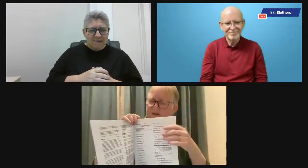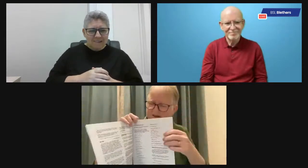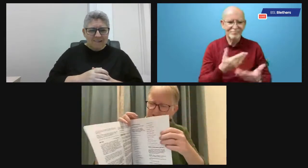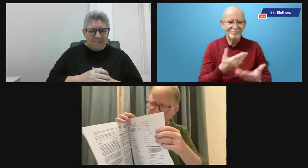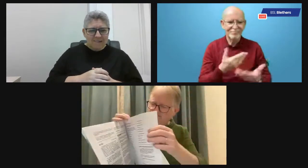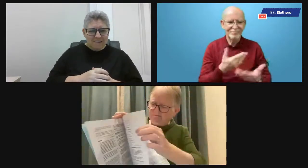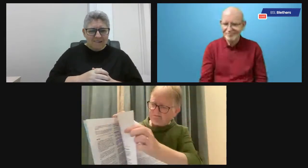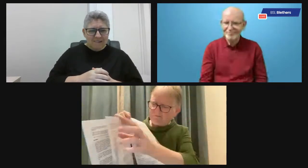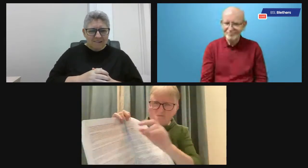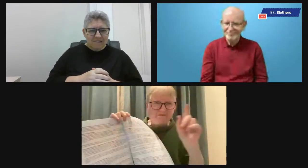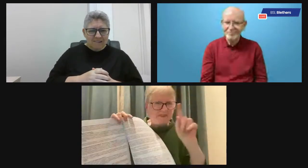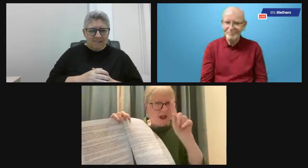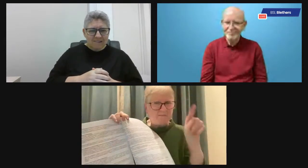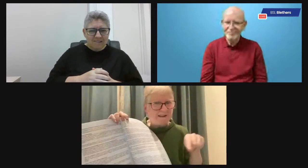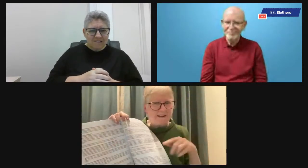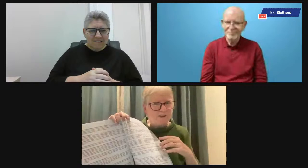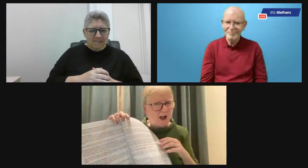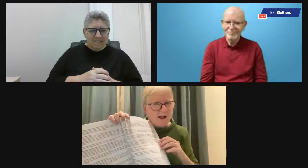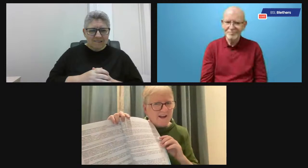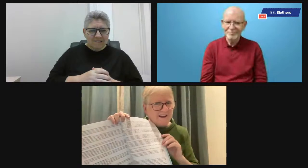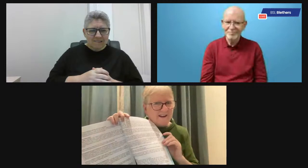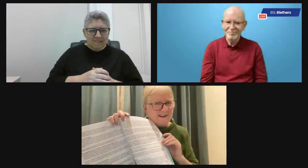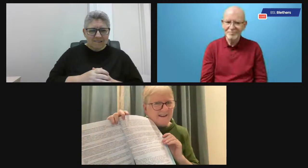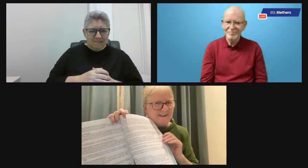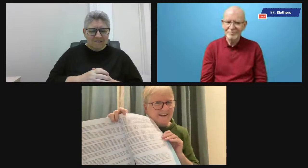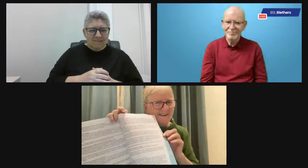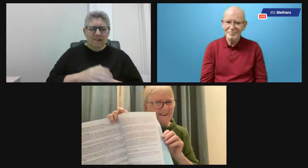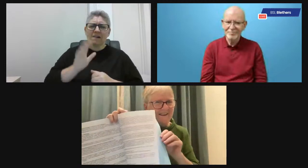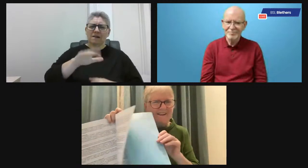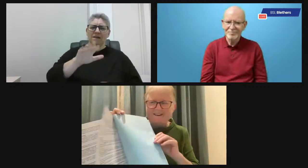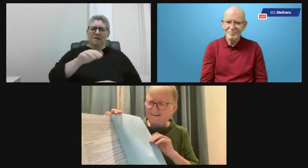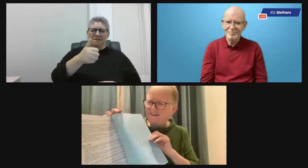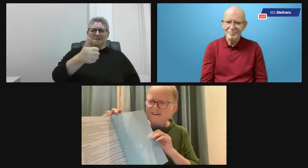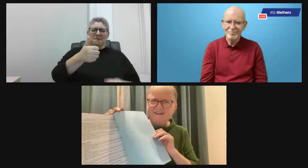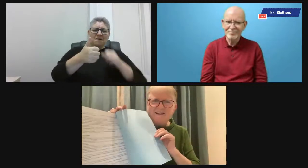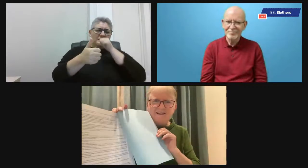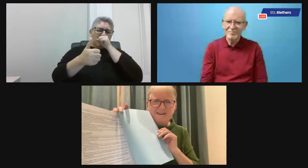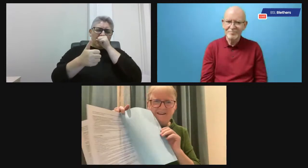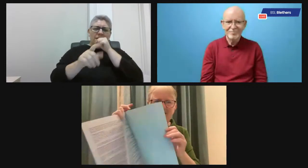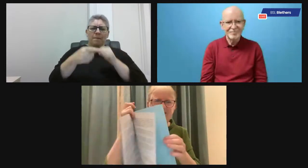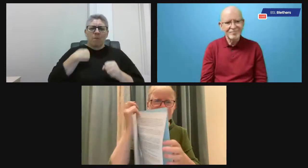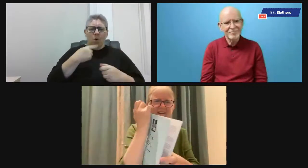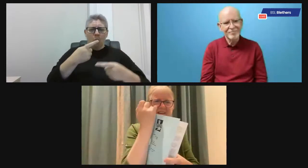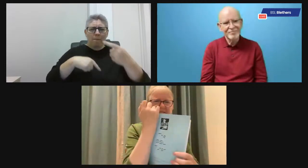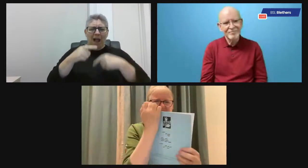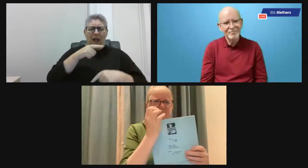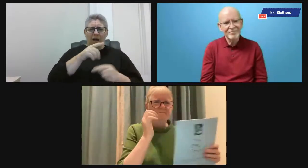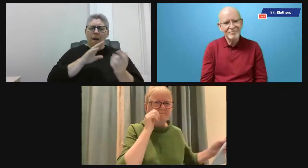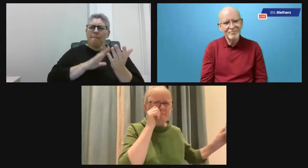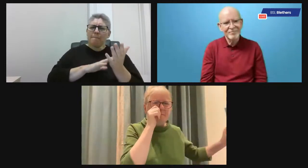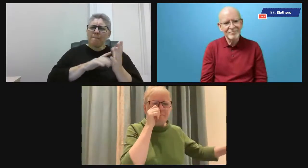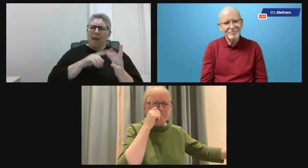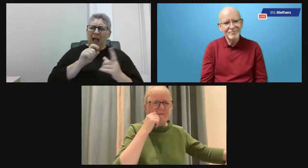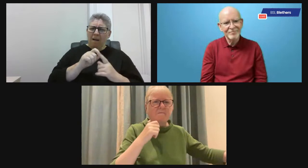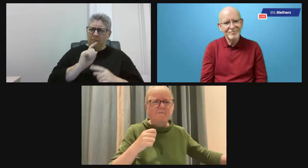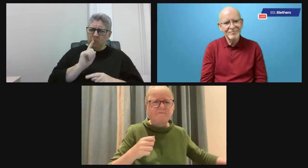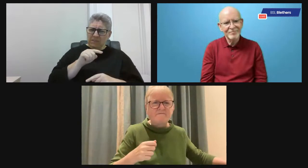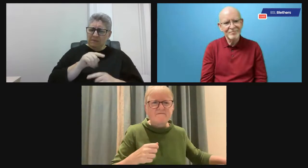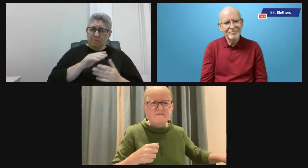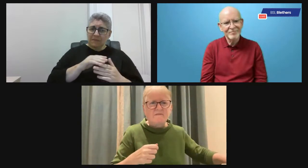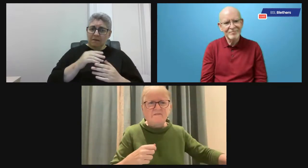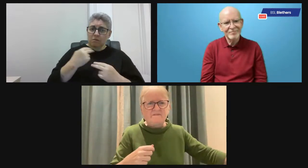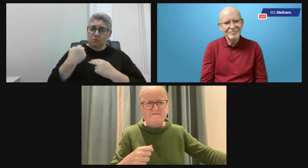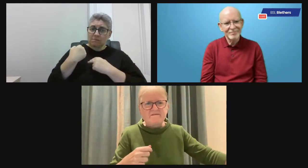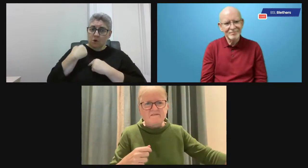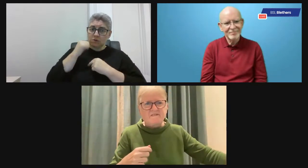My goodness. So my goodness, yes, you see, list of all the tutors, no pictures or anything. Emma, could I